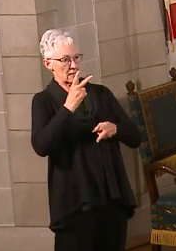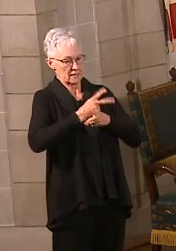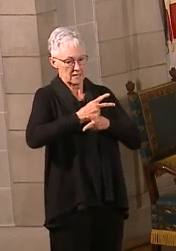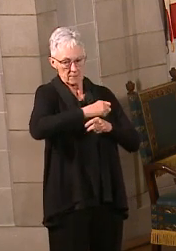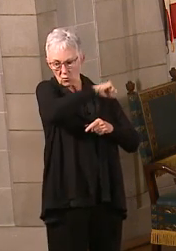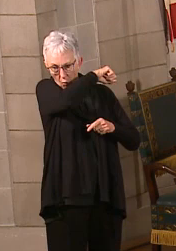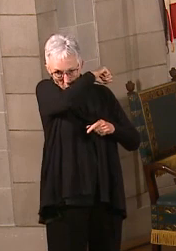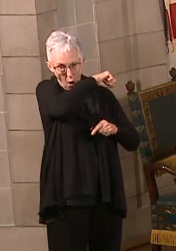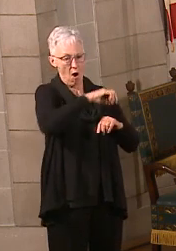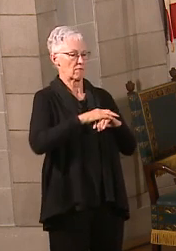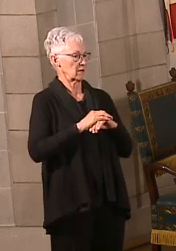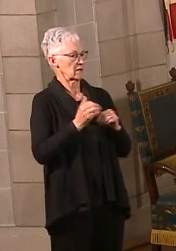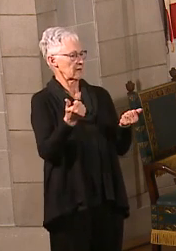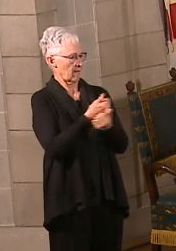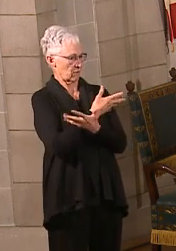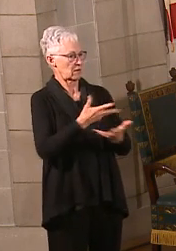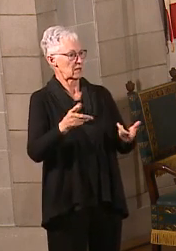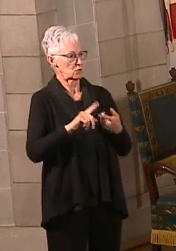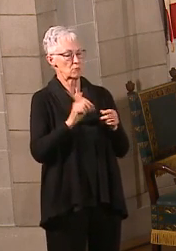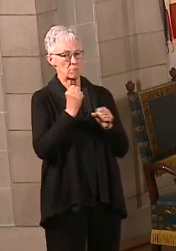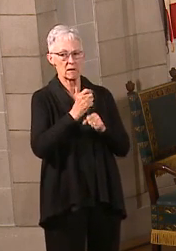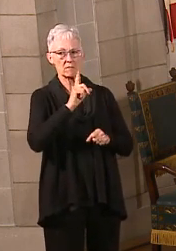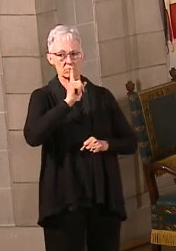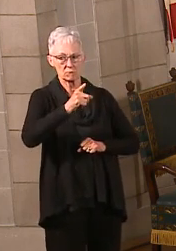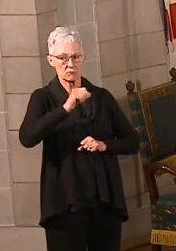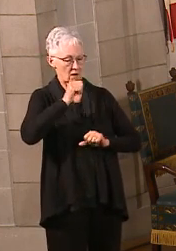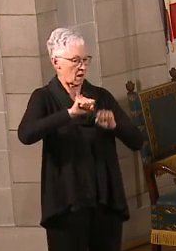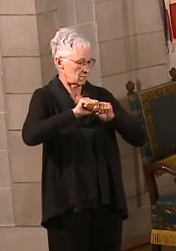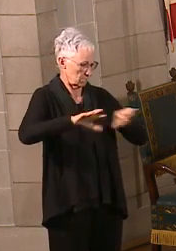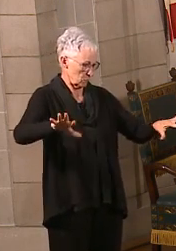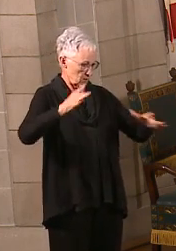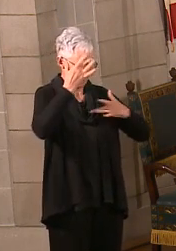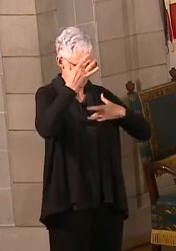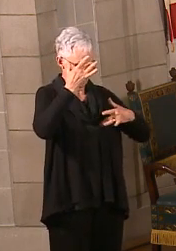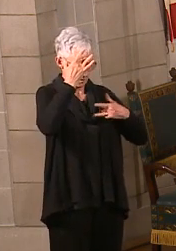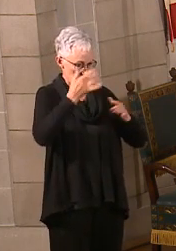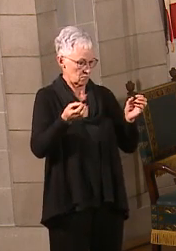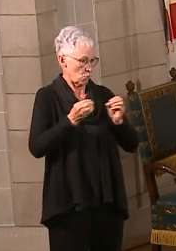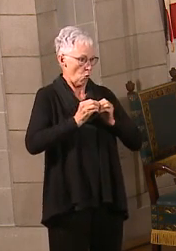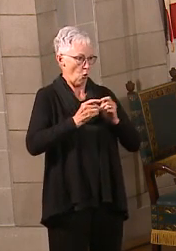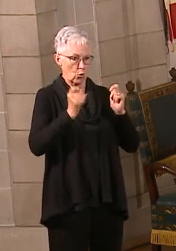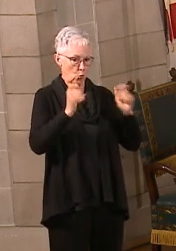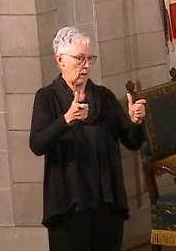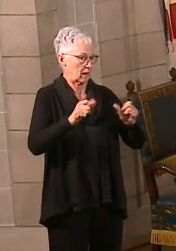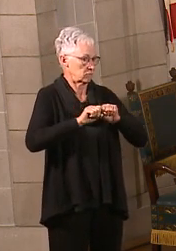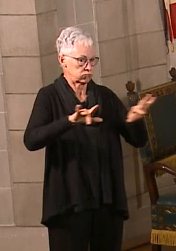happen. So first of all, I'm going to go ahead and sign this proclamation.